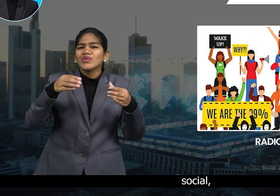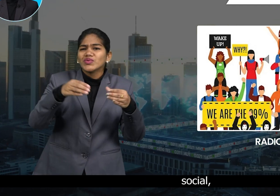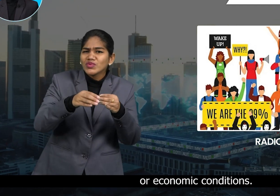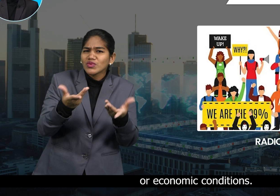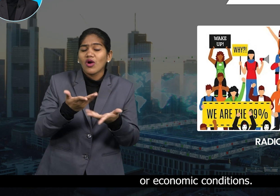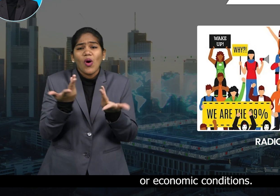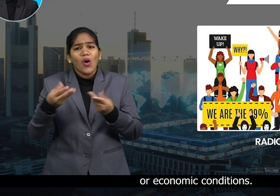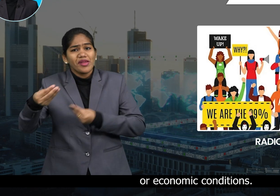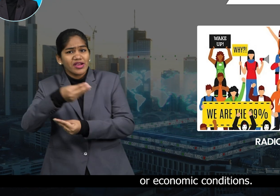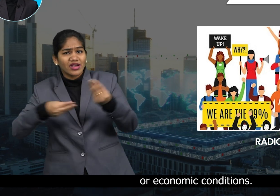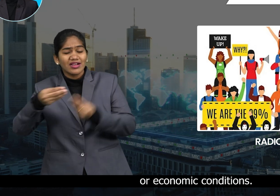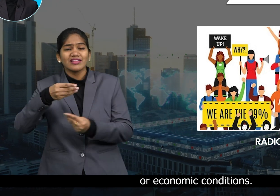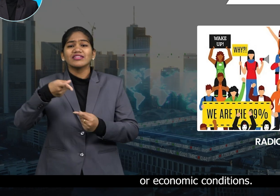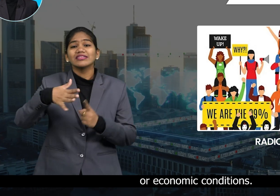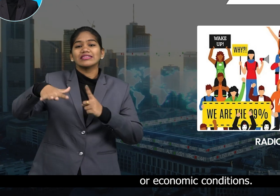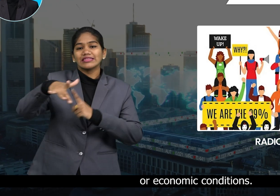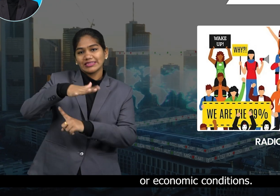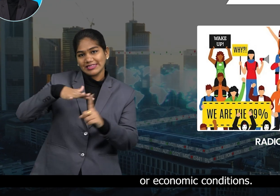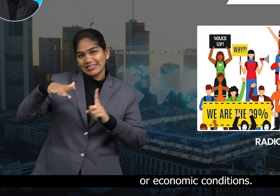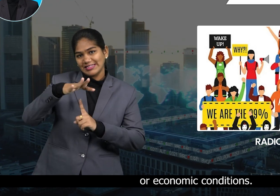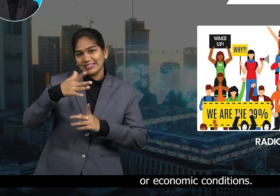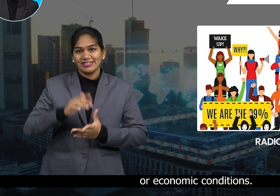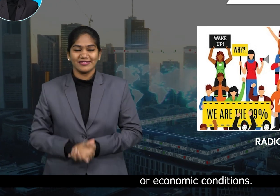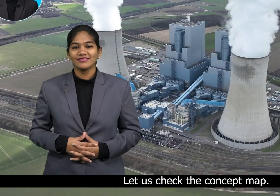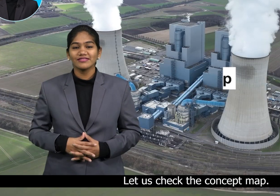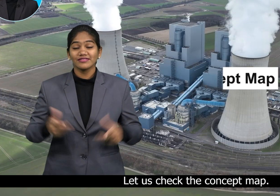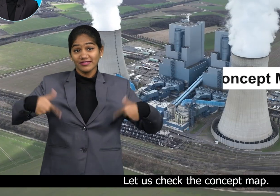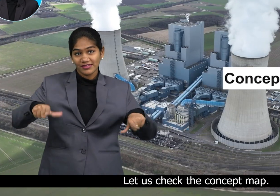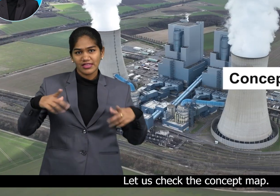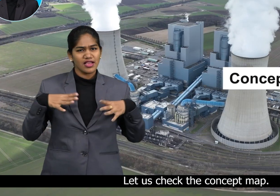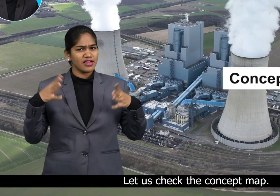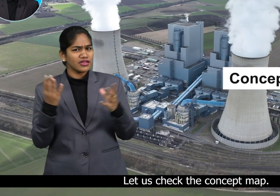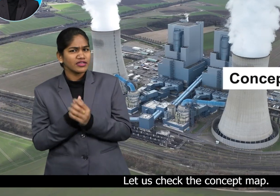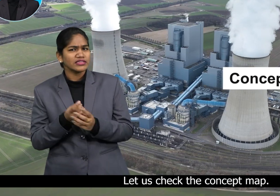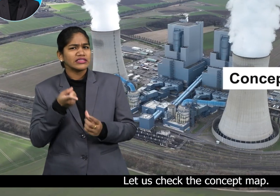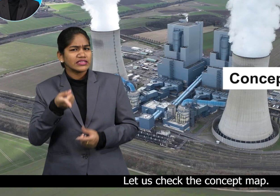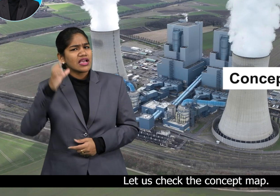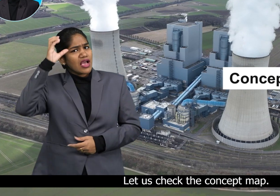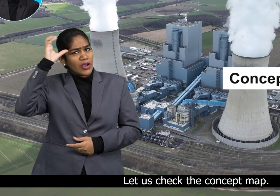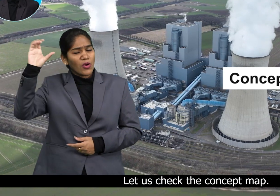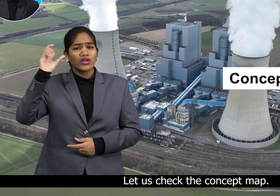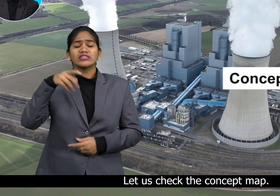social or economic conditions. Let us check the concept map.